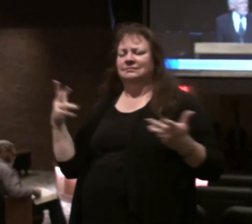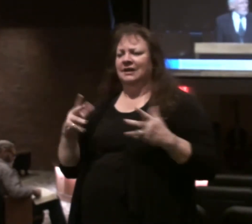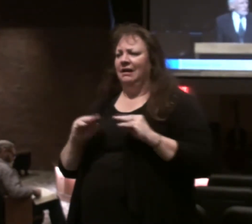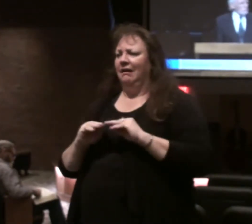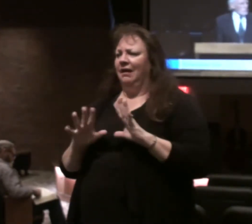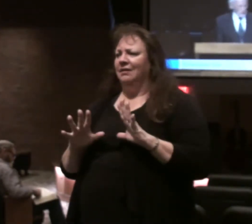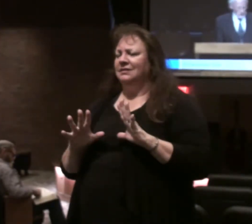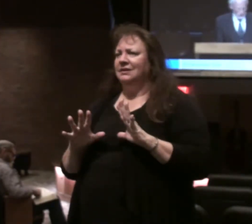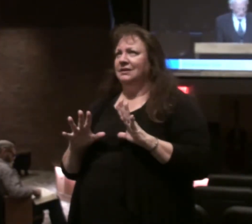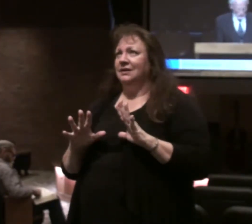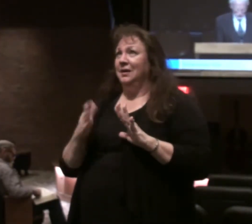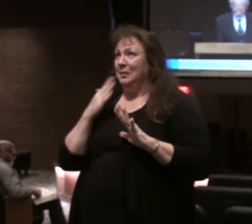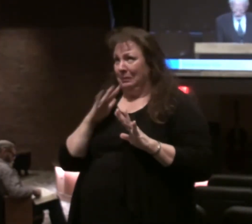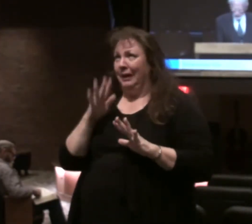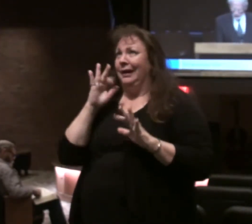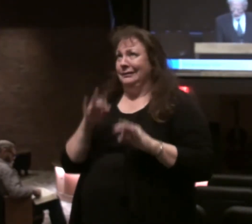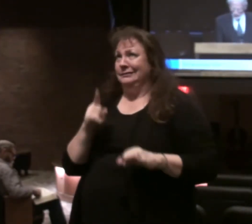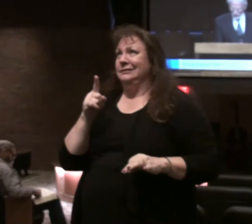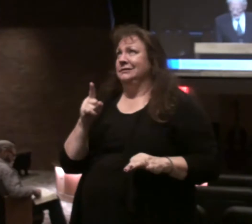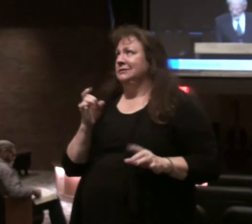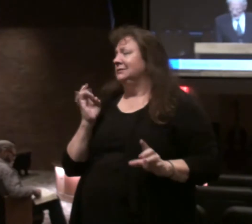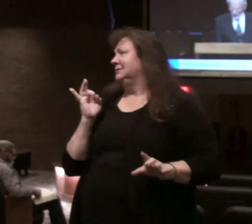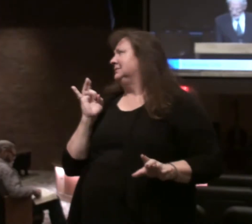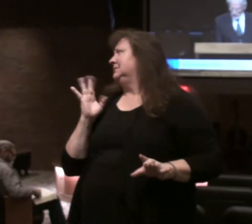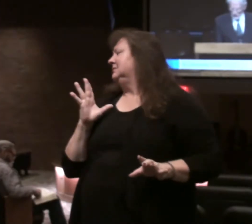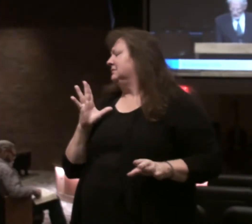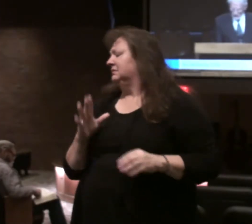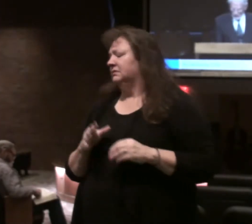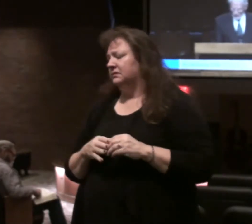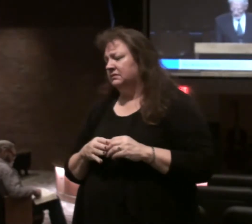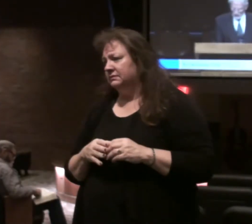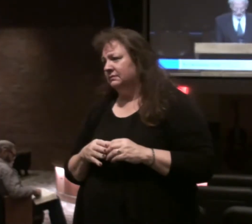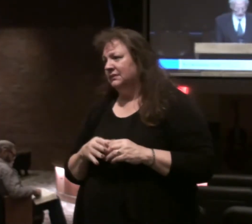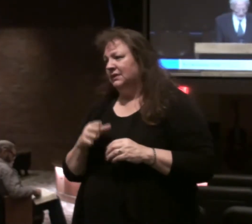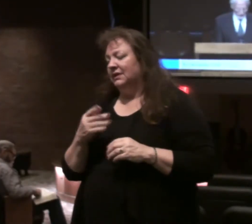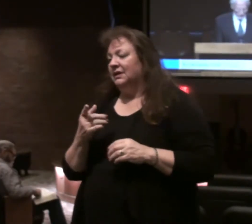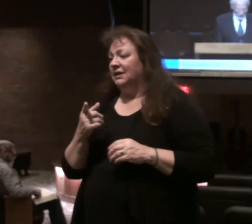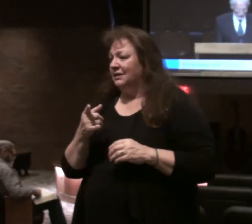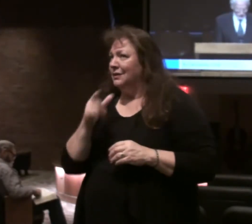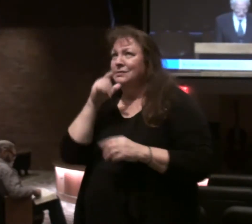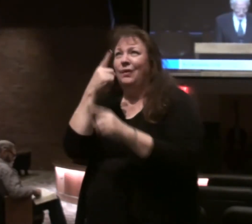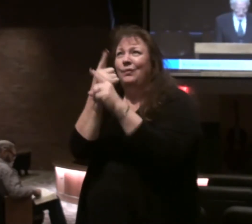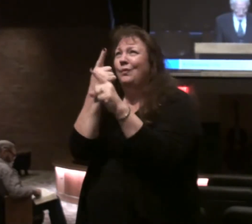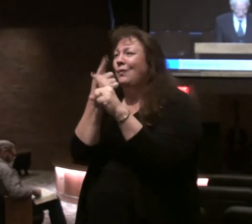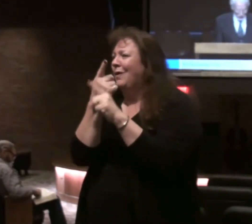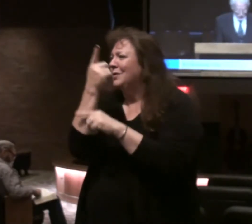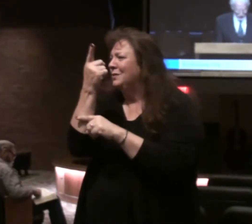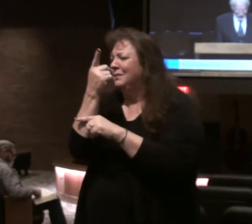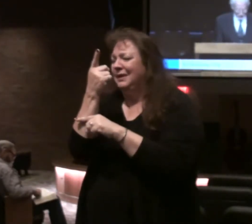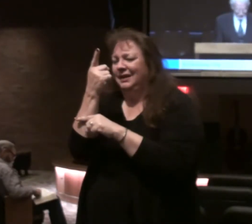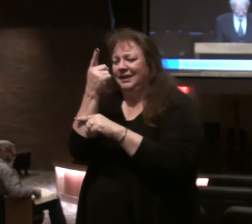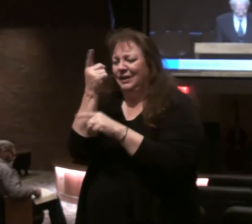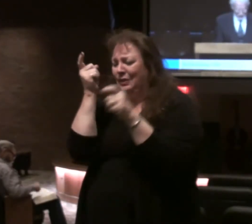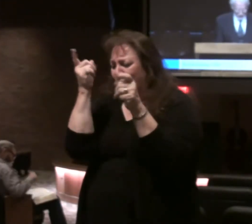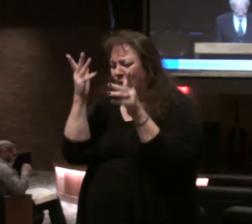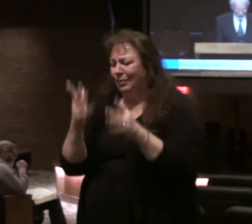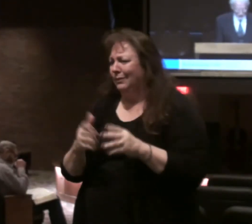Obviously you're going to get poor decisions passed down. They're unfit to be in authority.